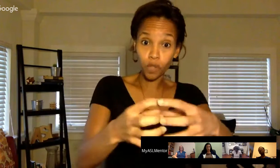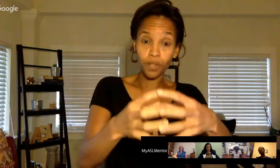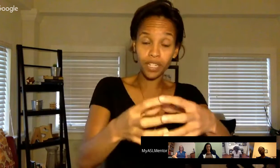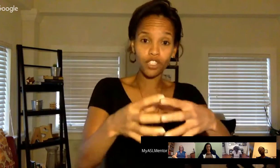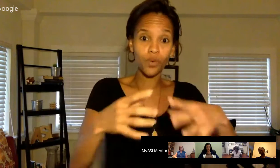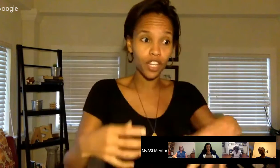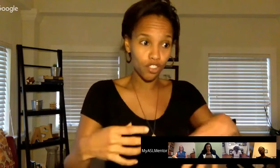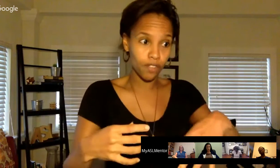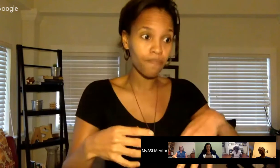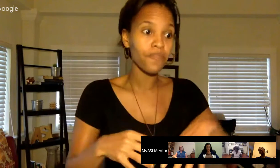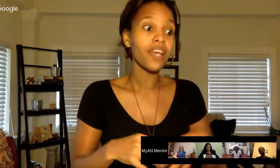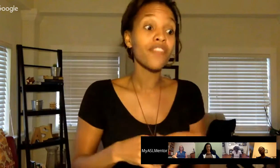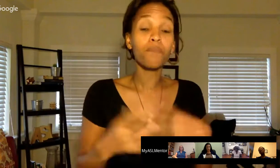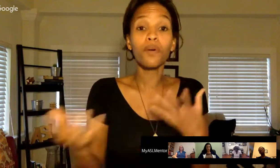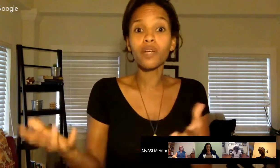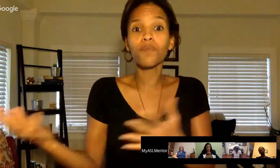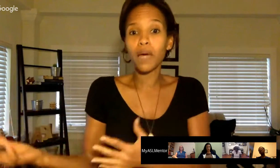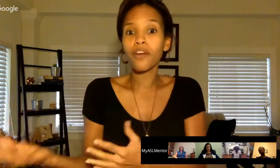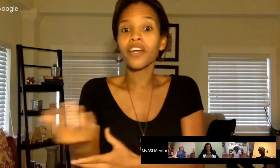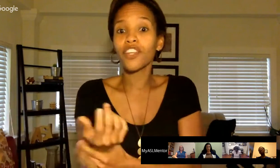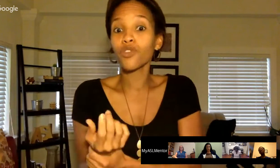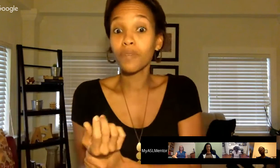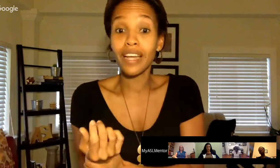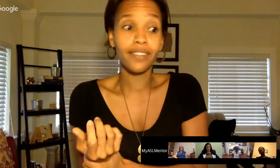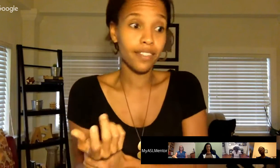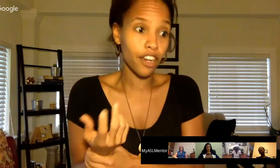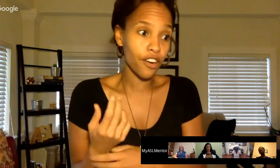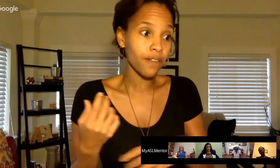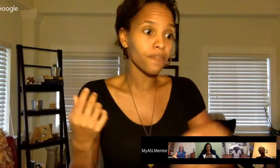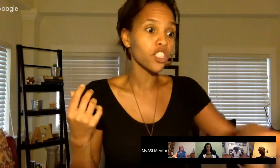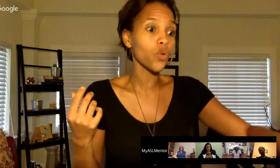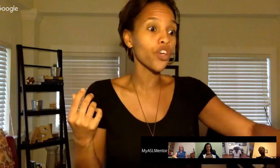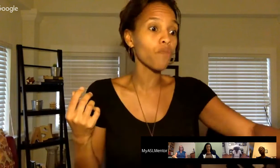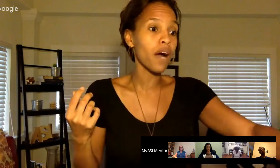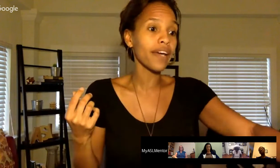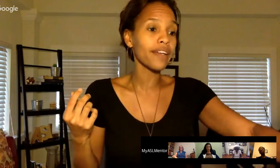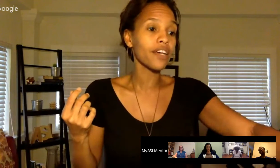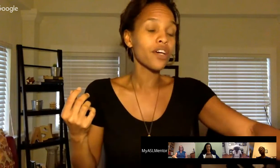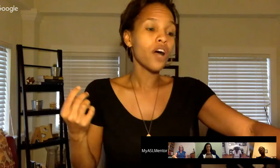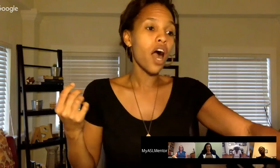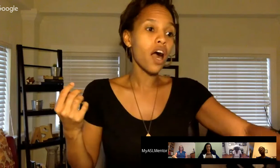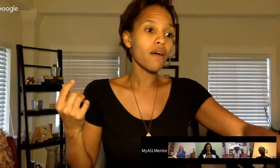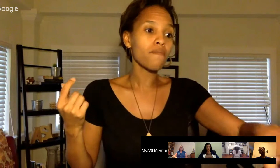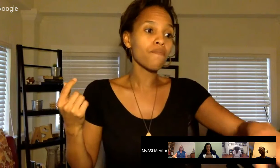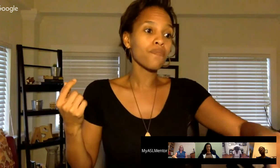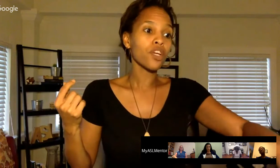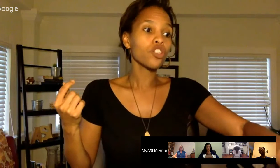your interpreting situation, then putting primary in there would be necessary. And so what you might